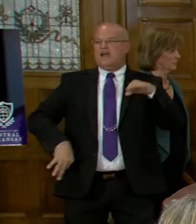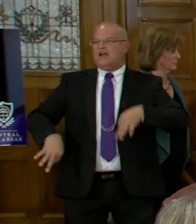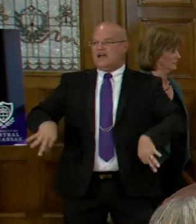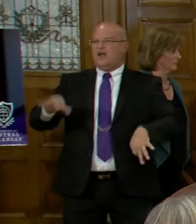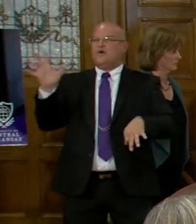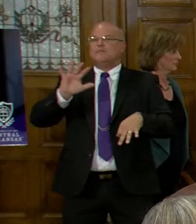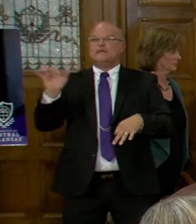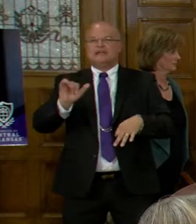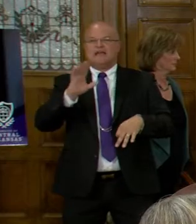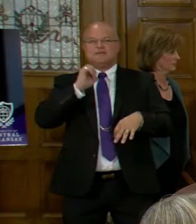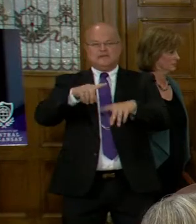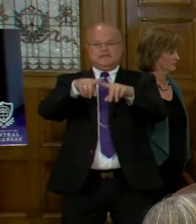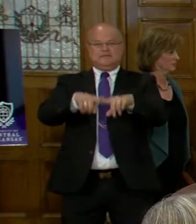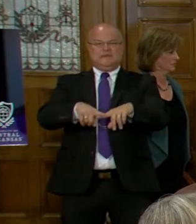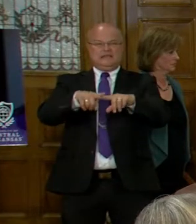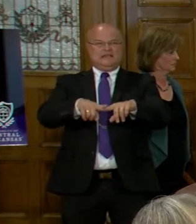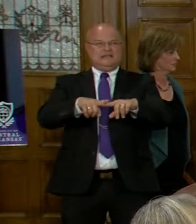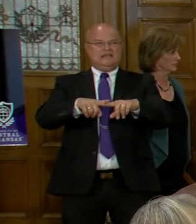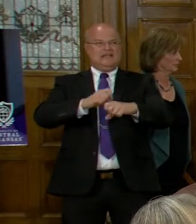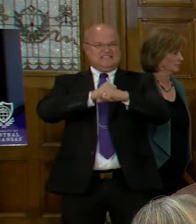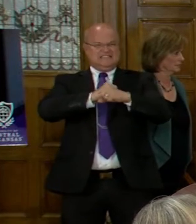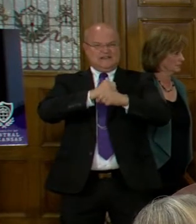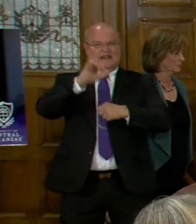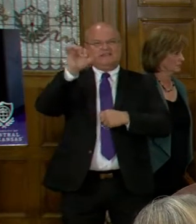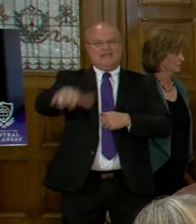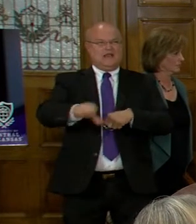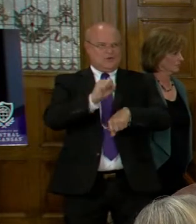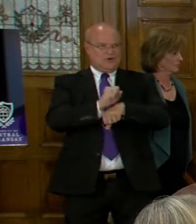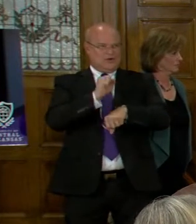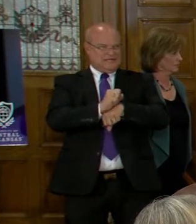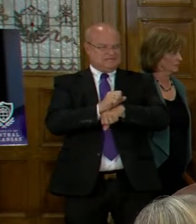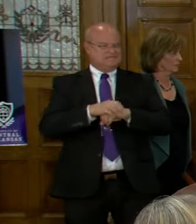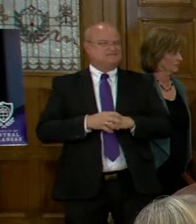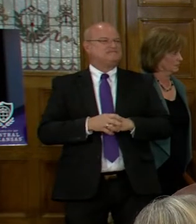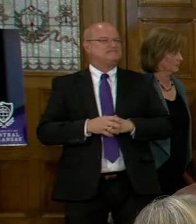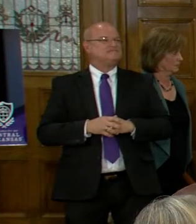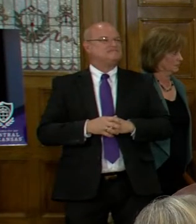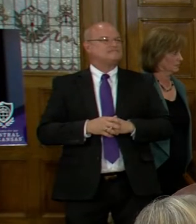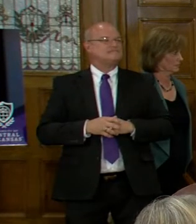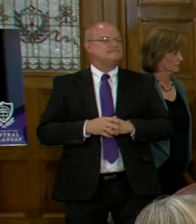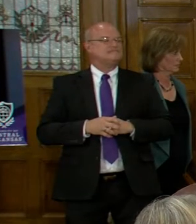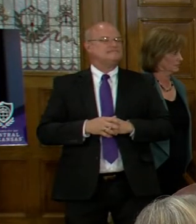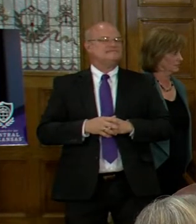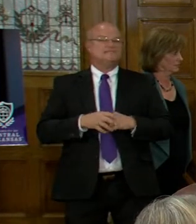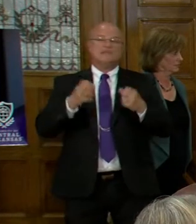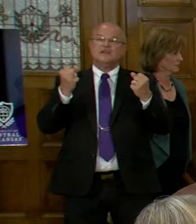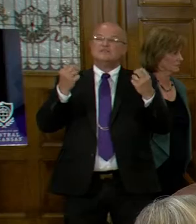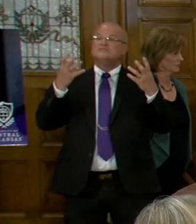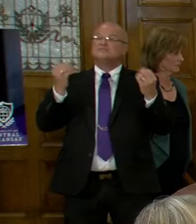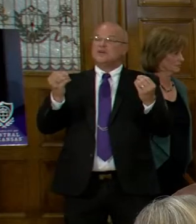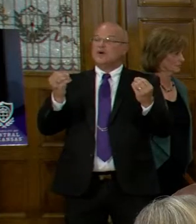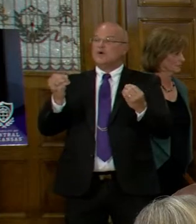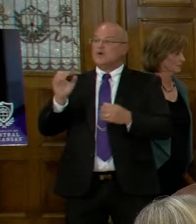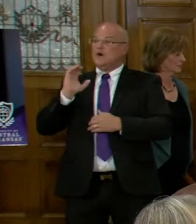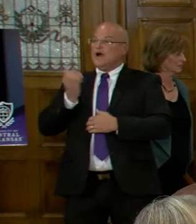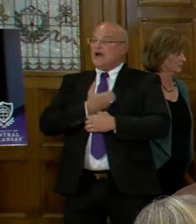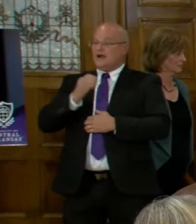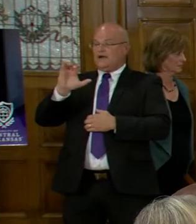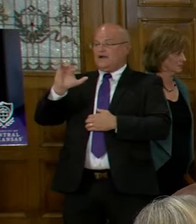would be like to be defending a network. So So our cyber security efforts are